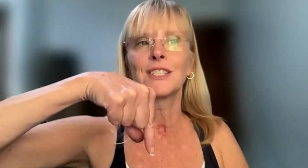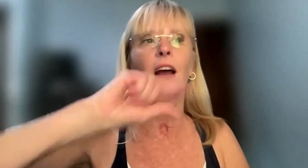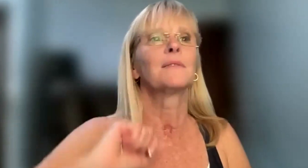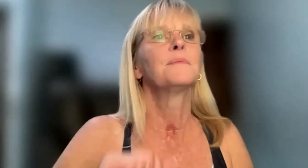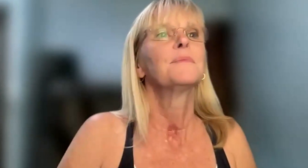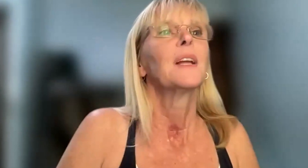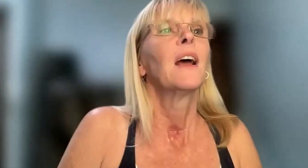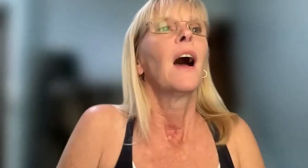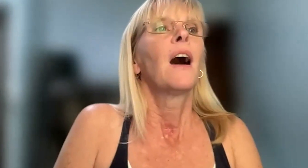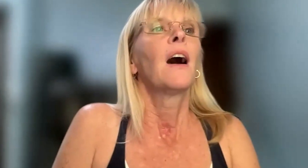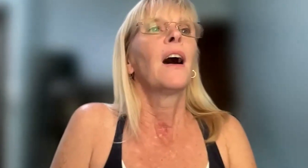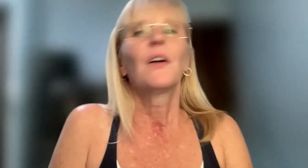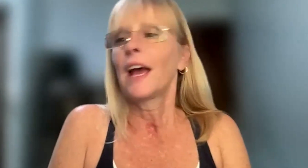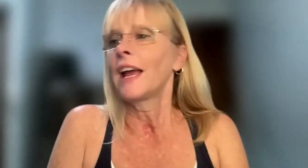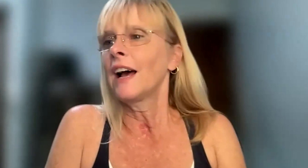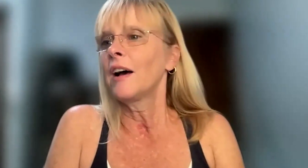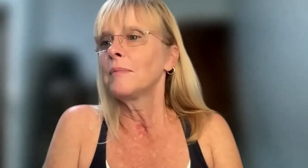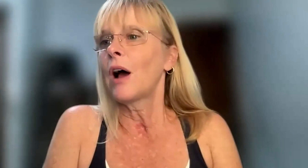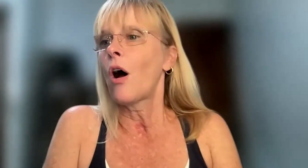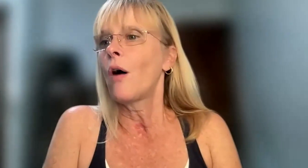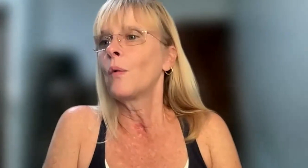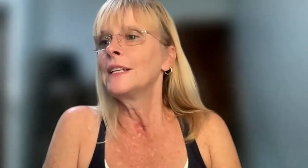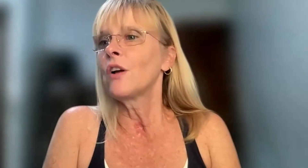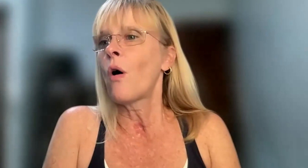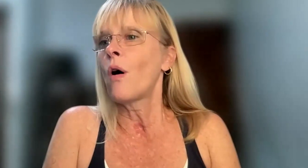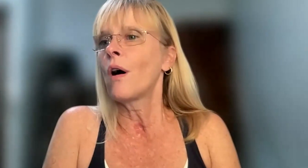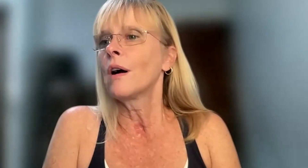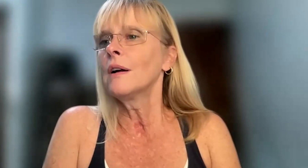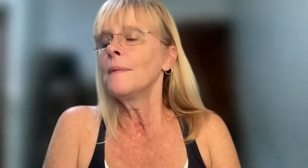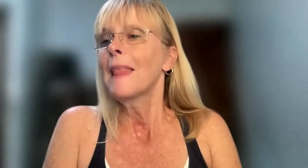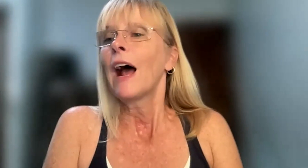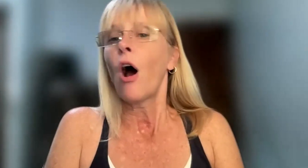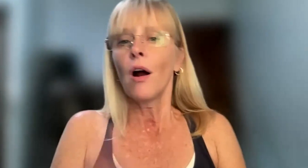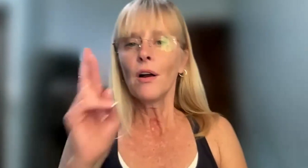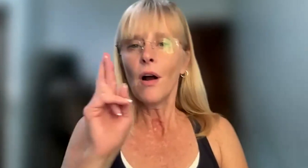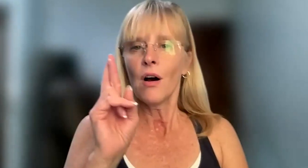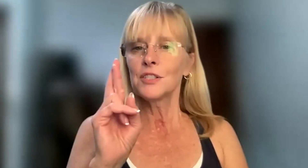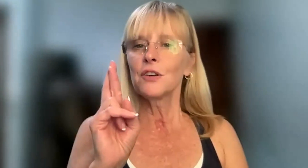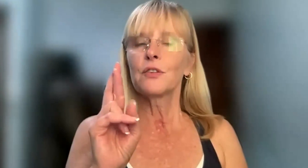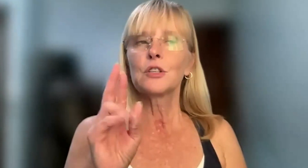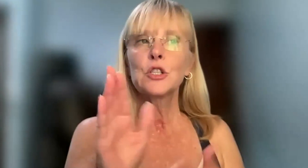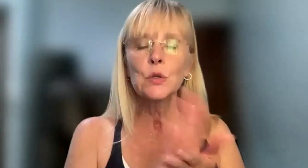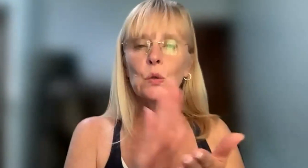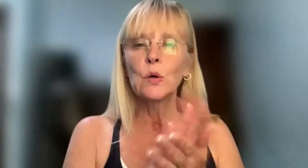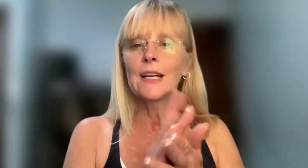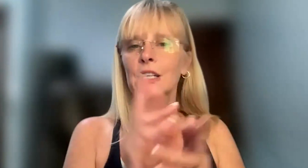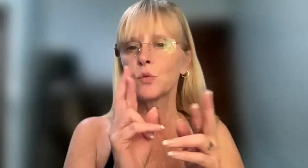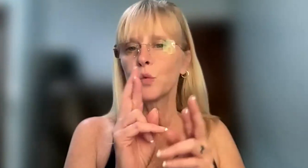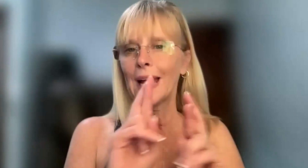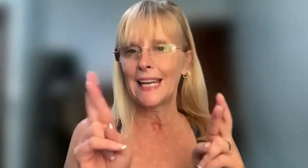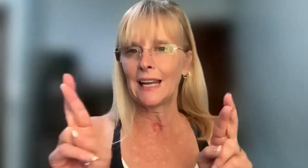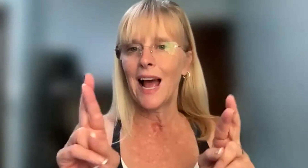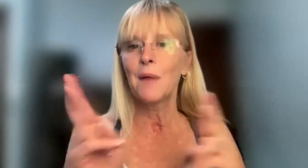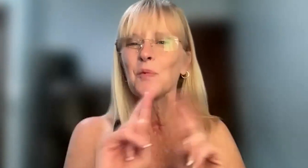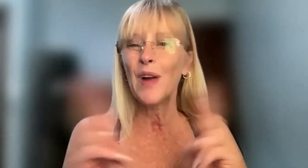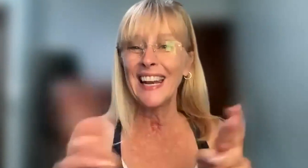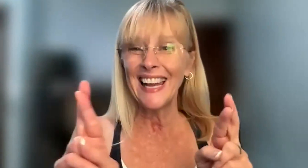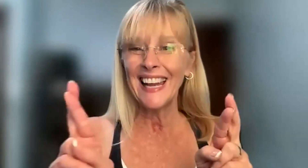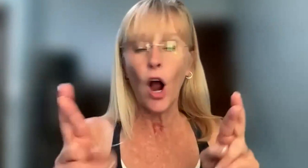down. Okay, we did R. R also for school is ready. I'm ready. Are